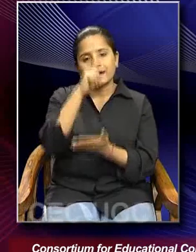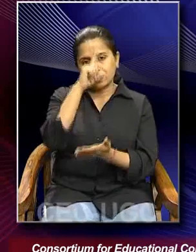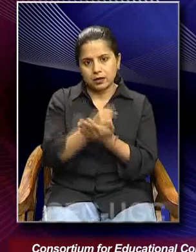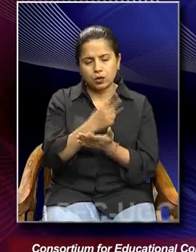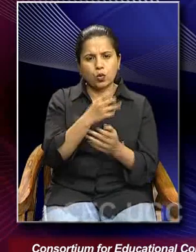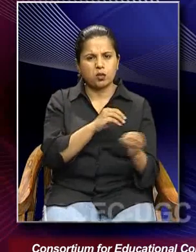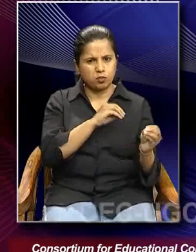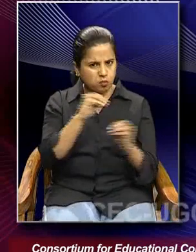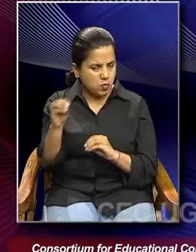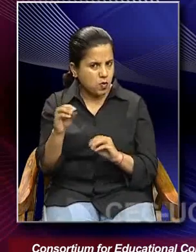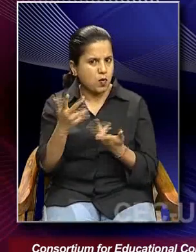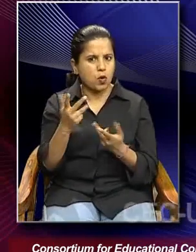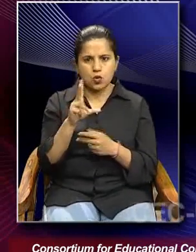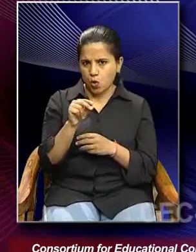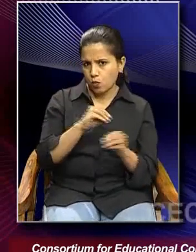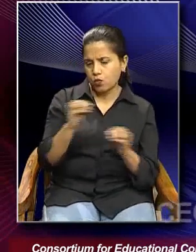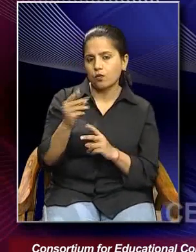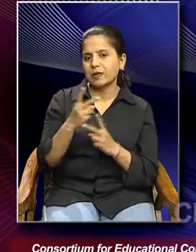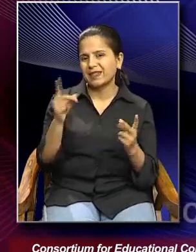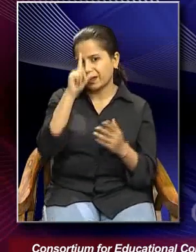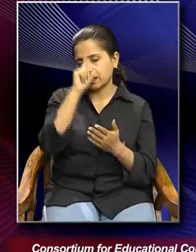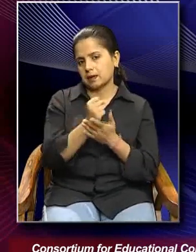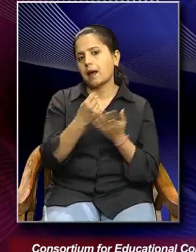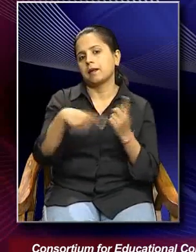want to move or not to move.